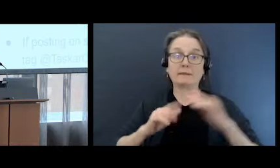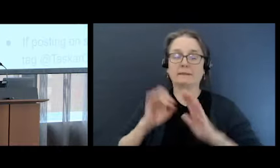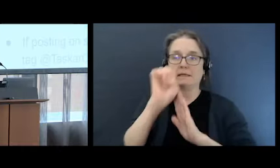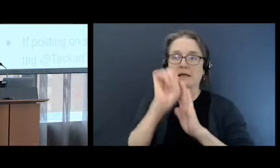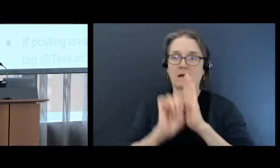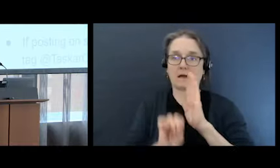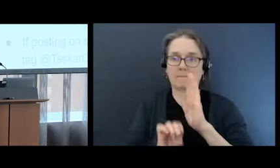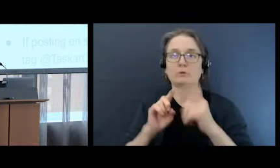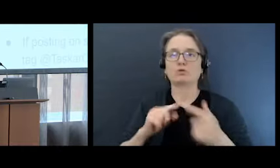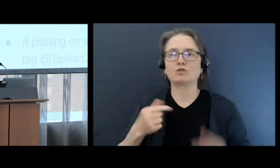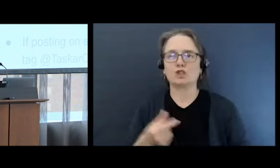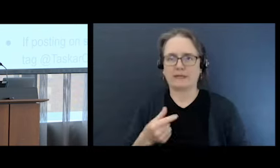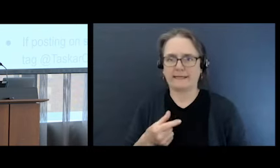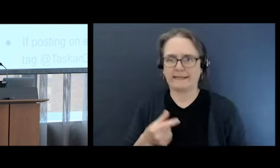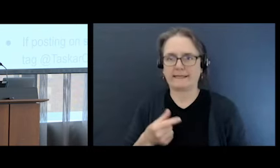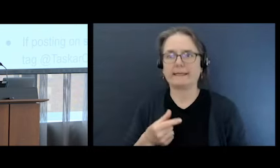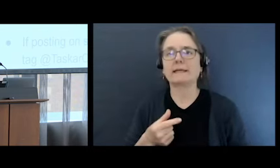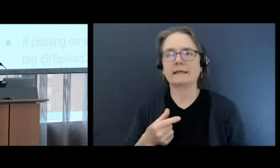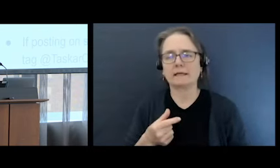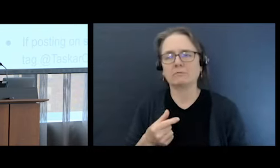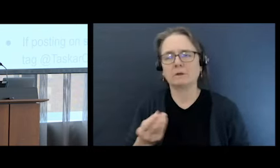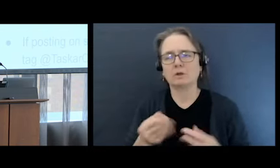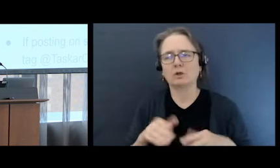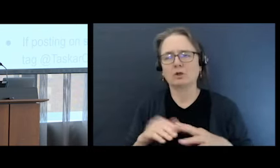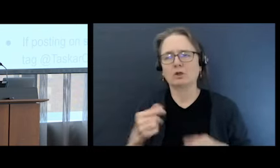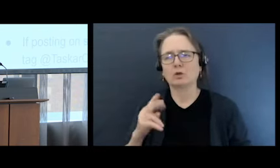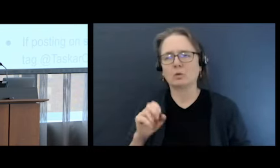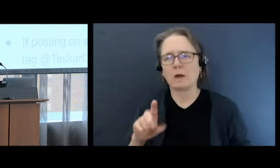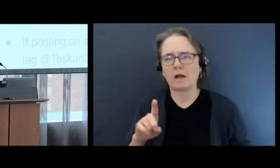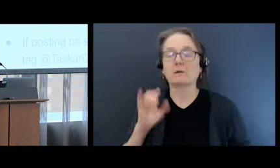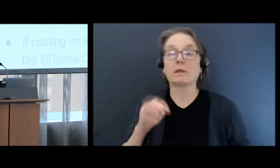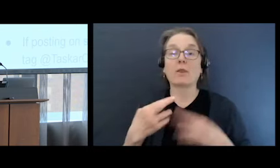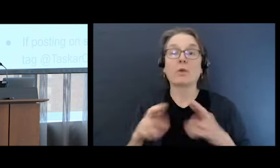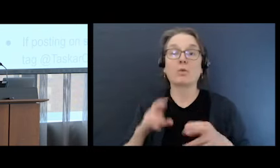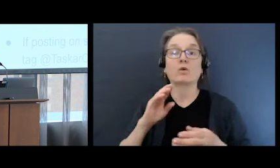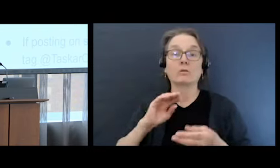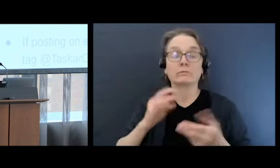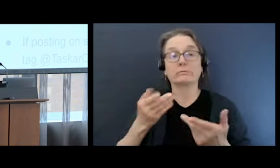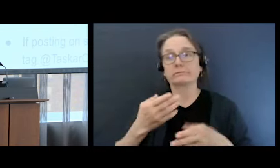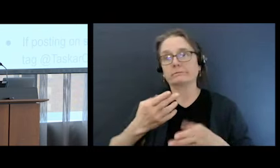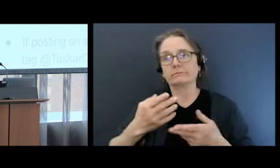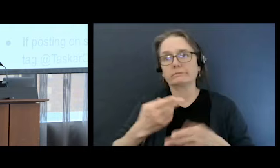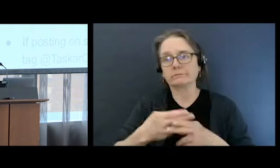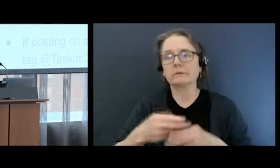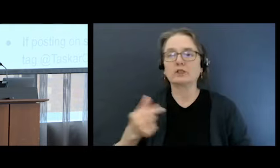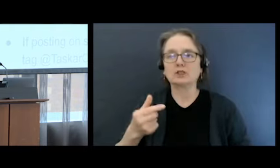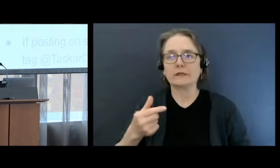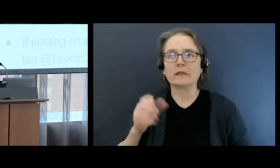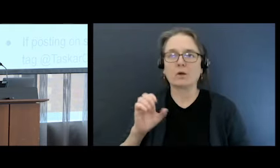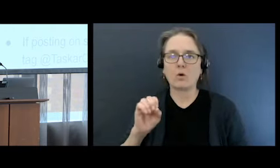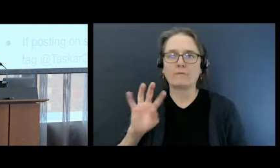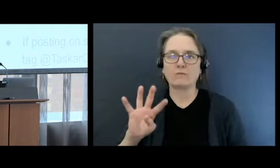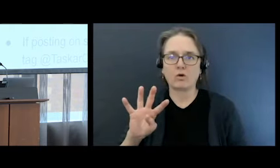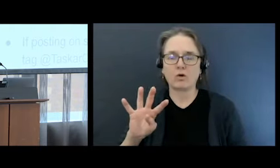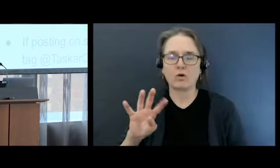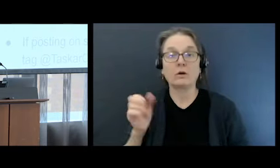ground level, there's a room named G04, that's the number, and the name of it is Bezos. It's